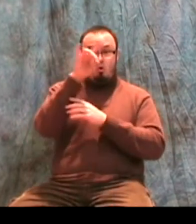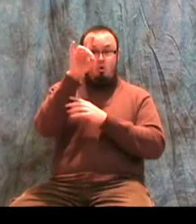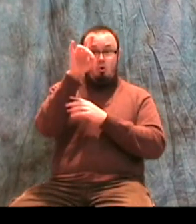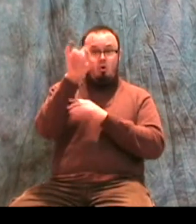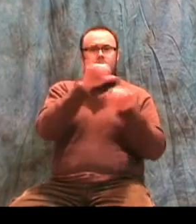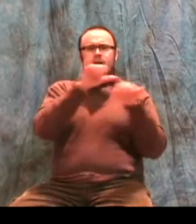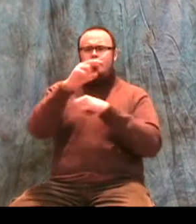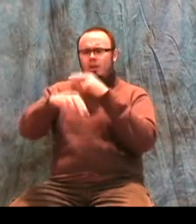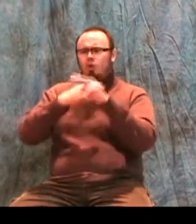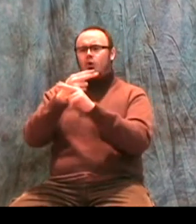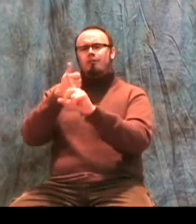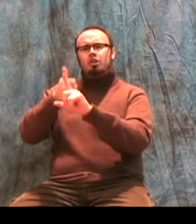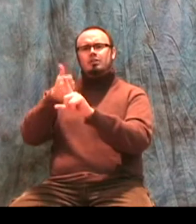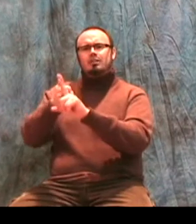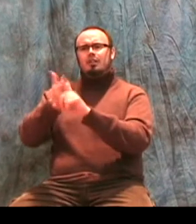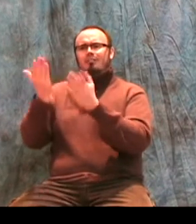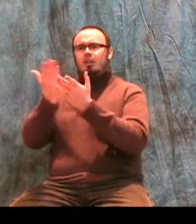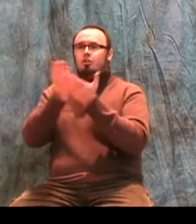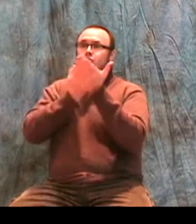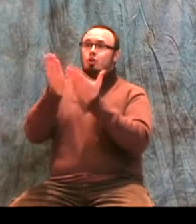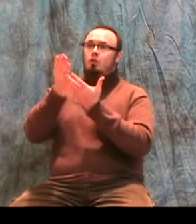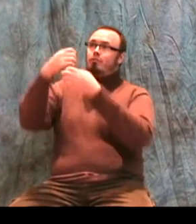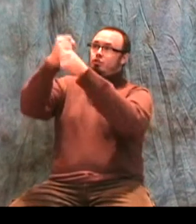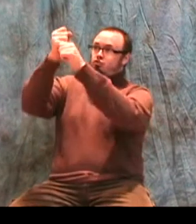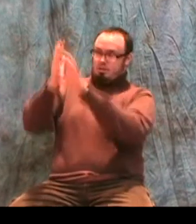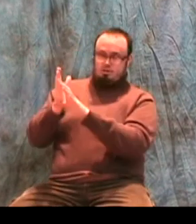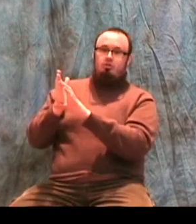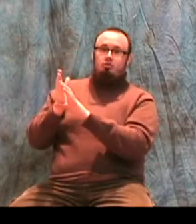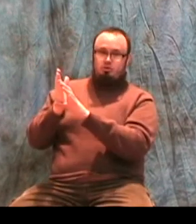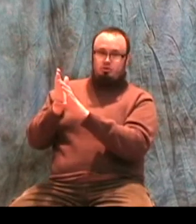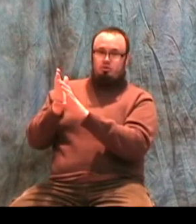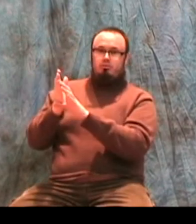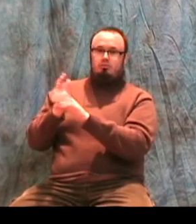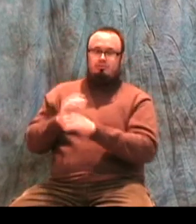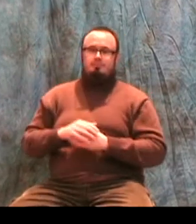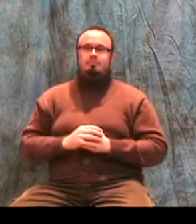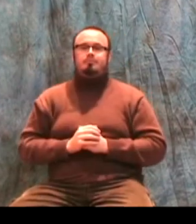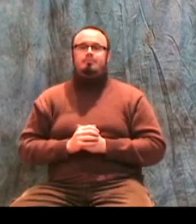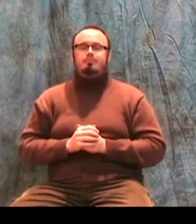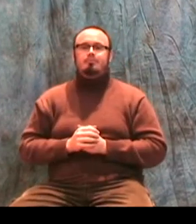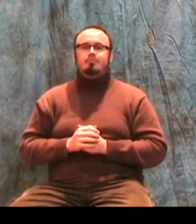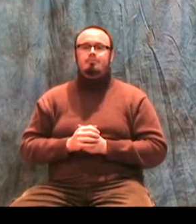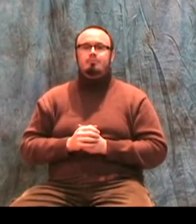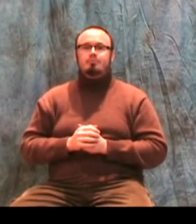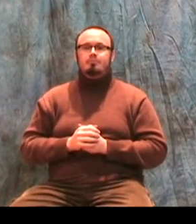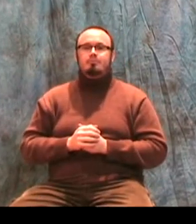the universe exists to serve its creator. The soul cannot be seen, yet you know it is there.